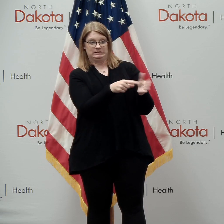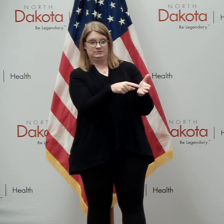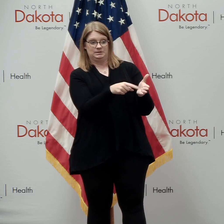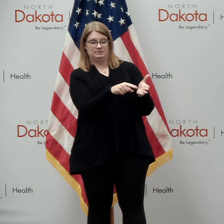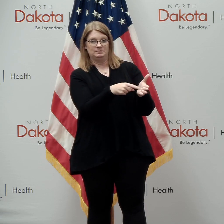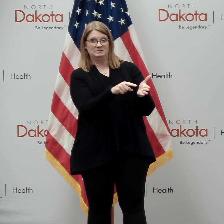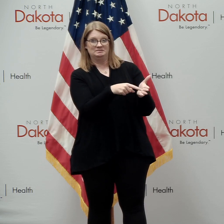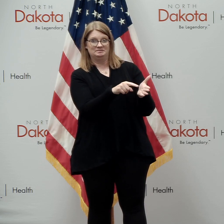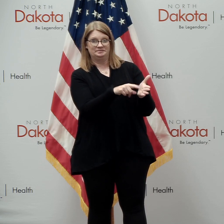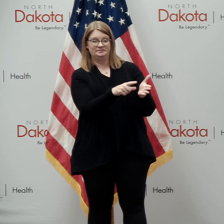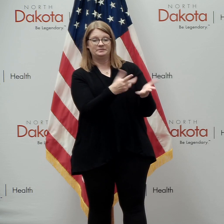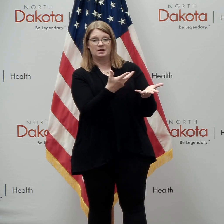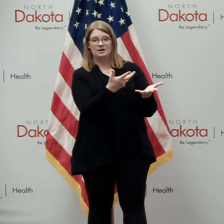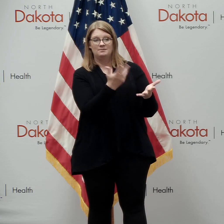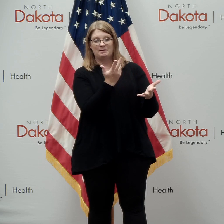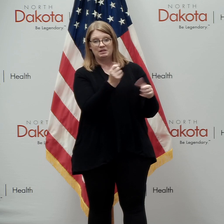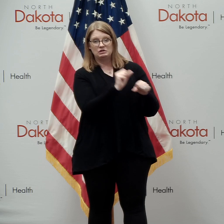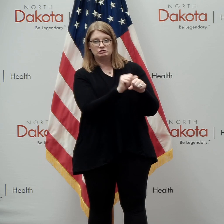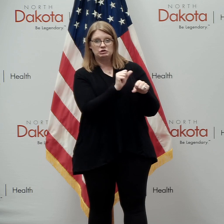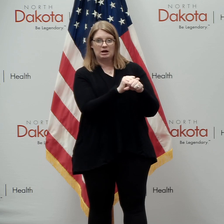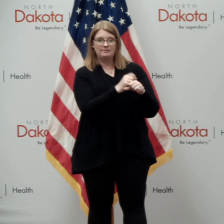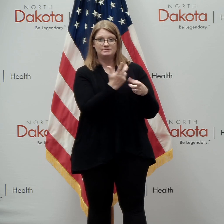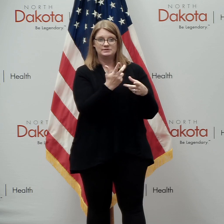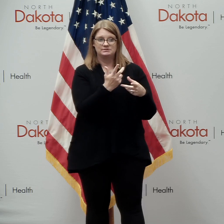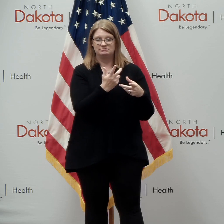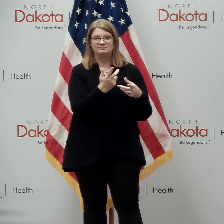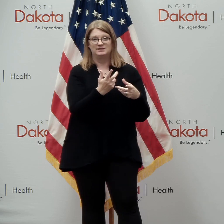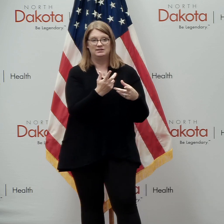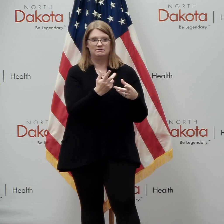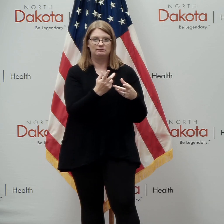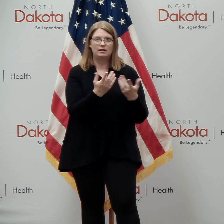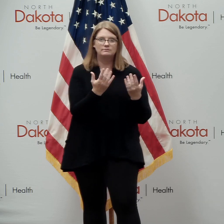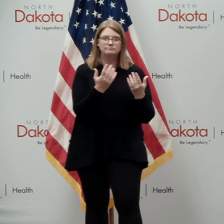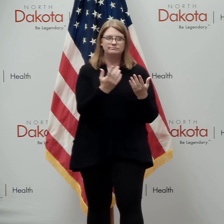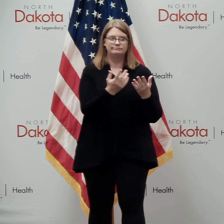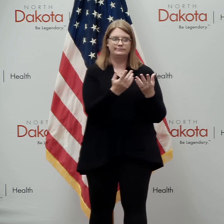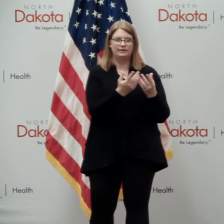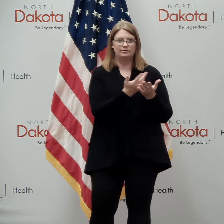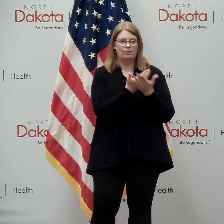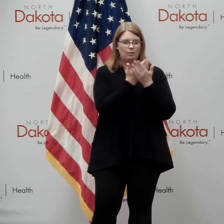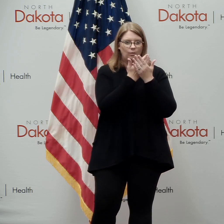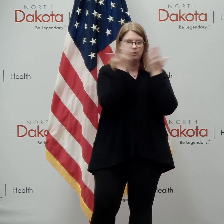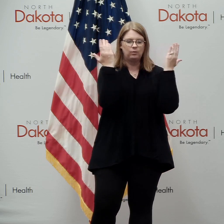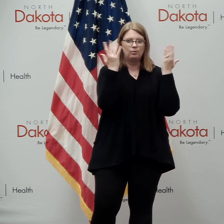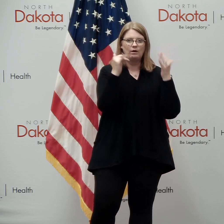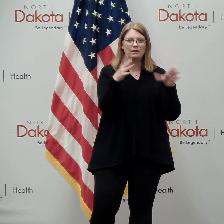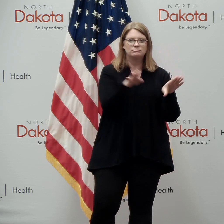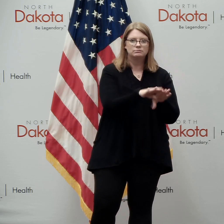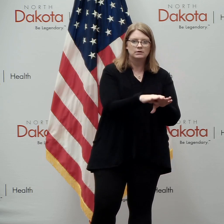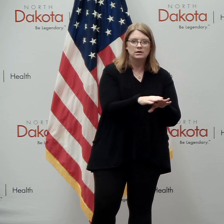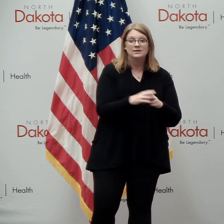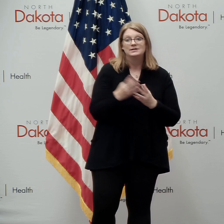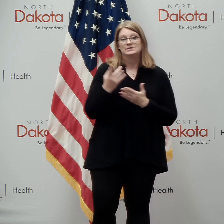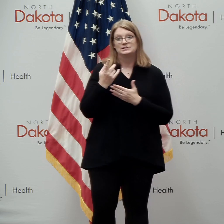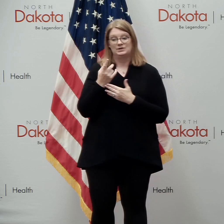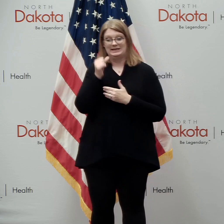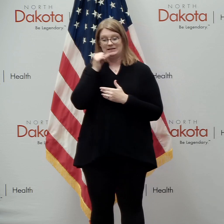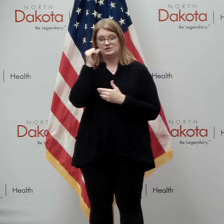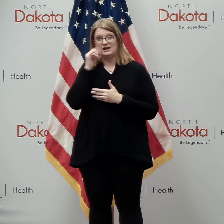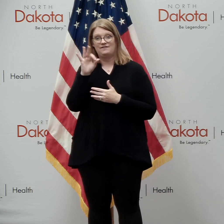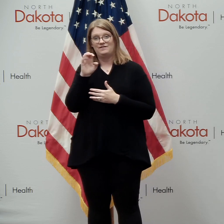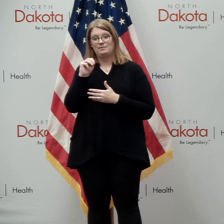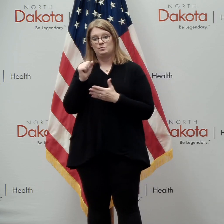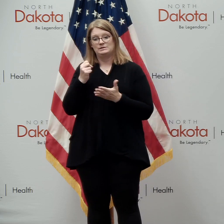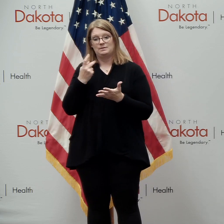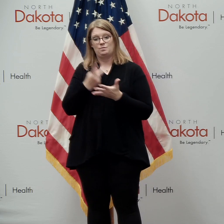whose jobs and lives were affected by closures during the pandemic. Yesterday, FEMA approved our application, making North